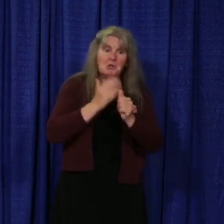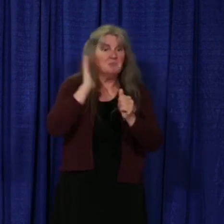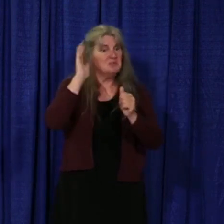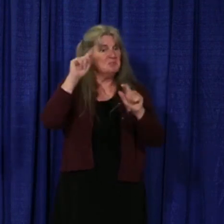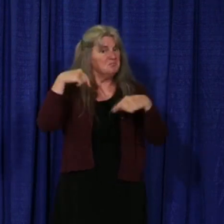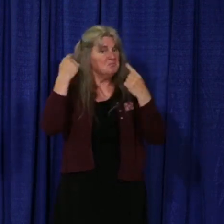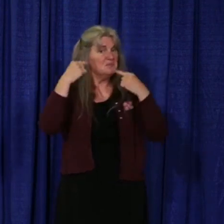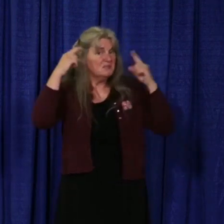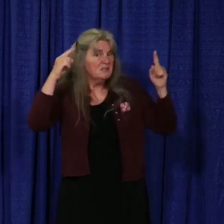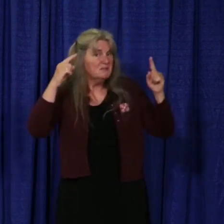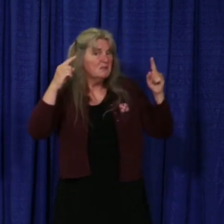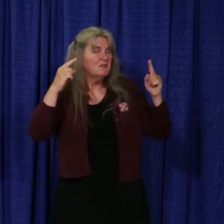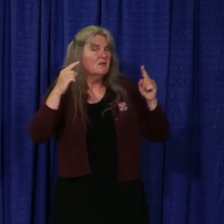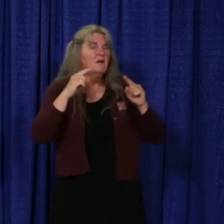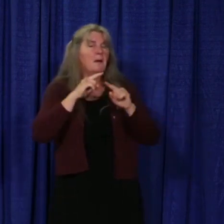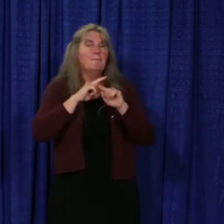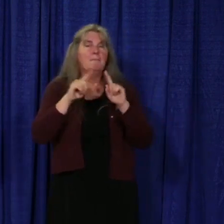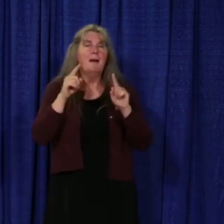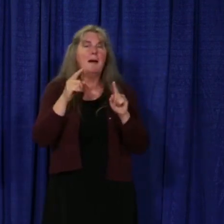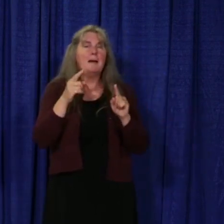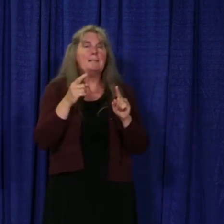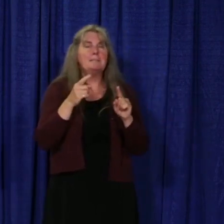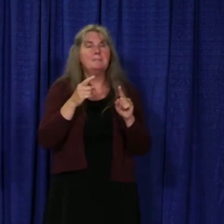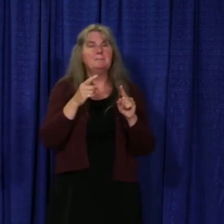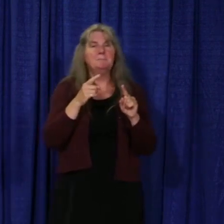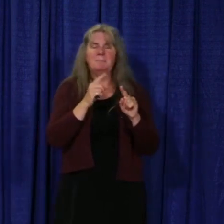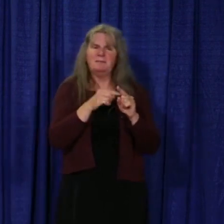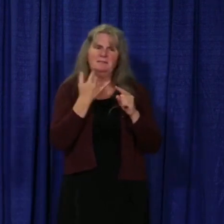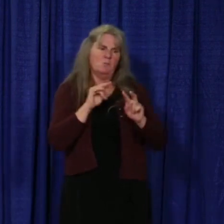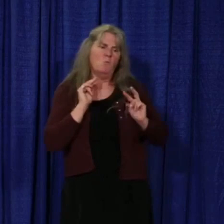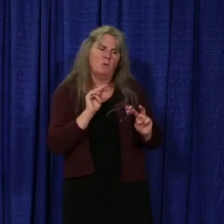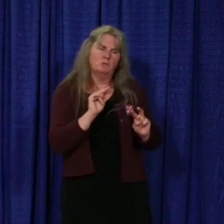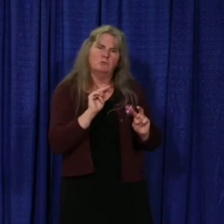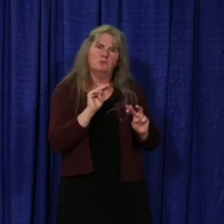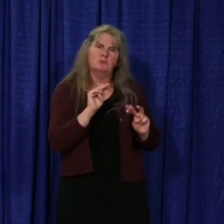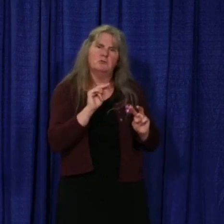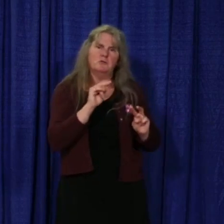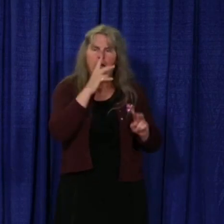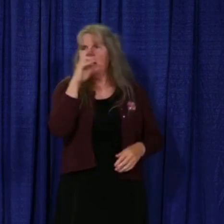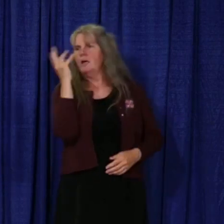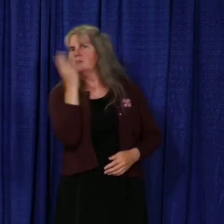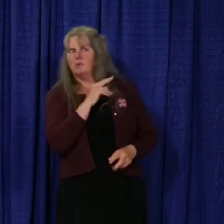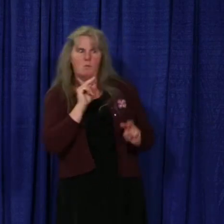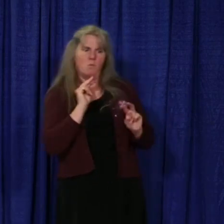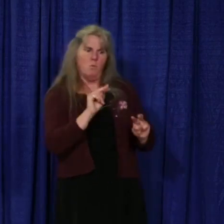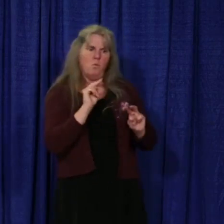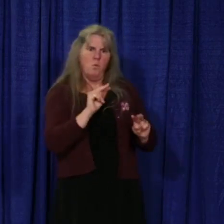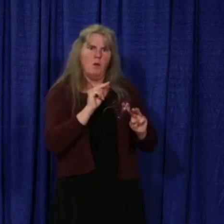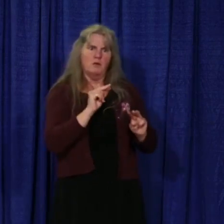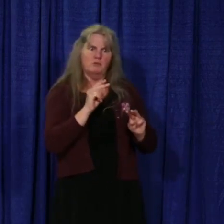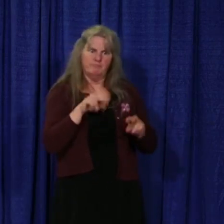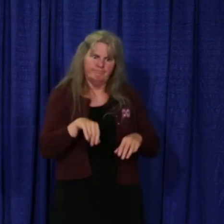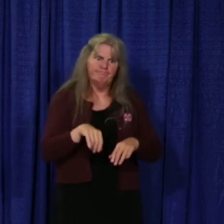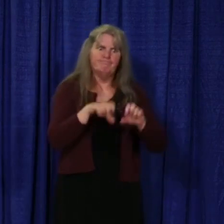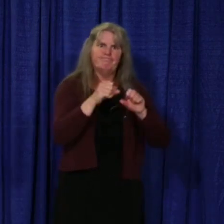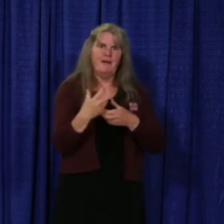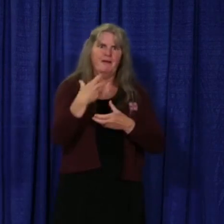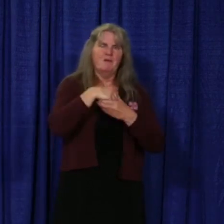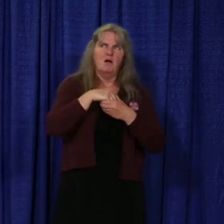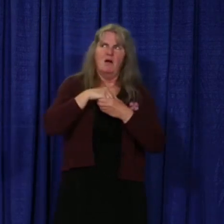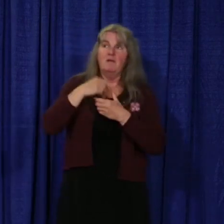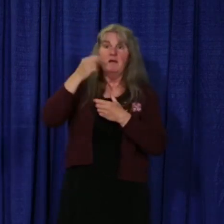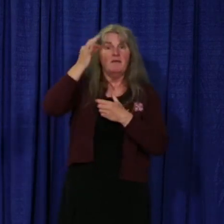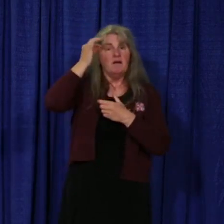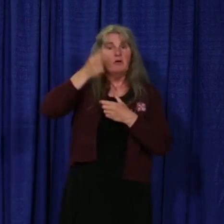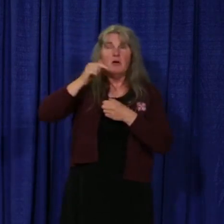so far. But we are not taking our sight off of the situation, and we are ramping up our participation at the federal level,